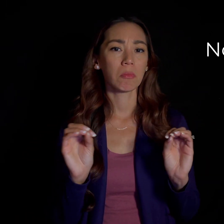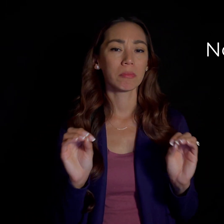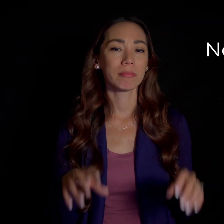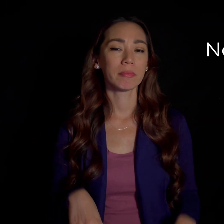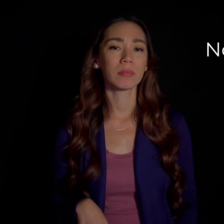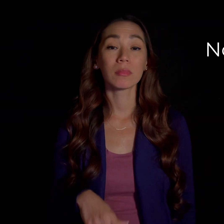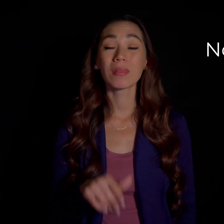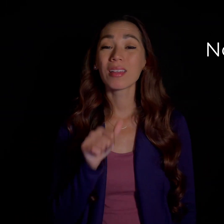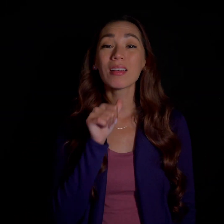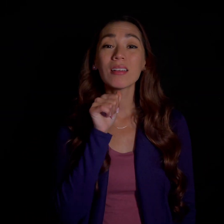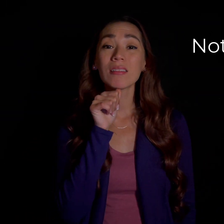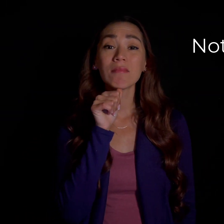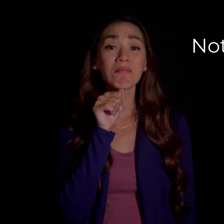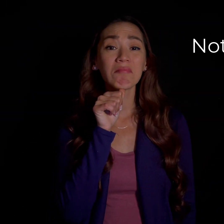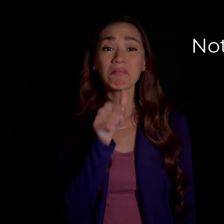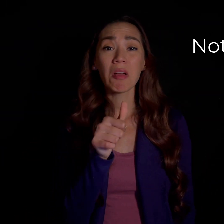Nothing. Not much.